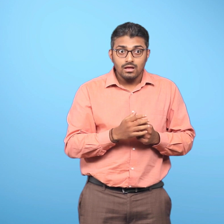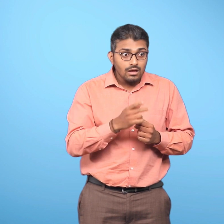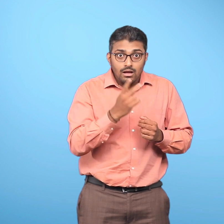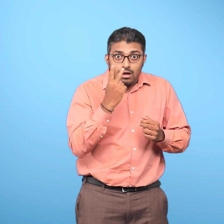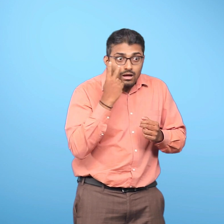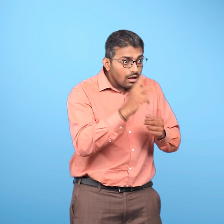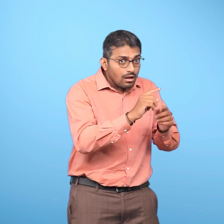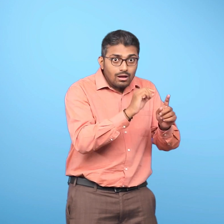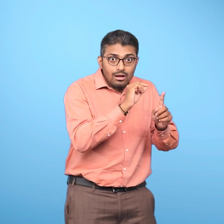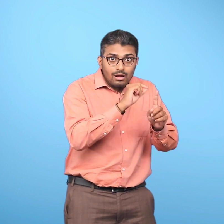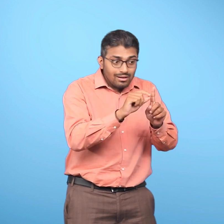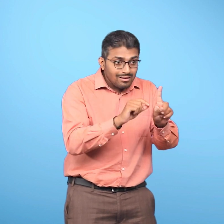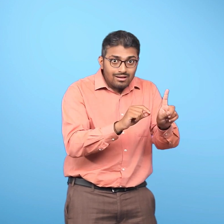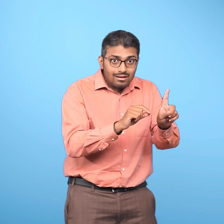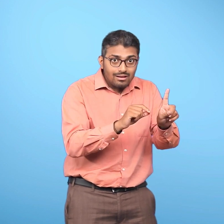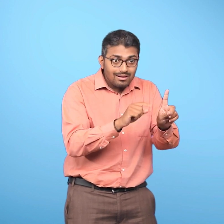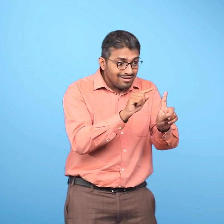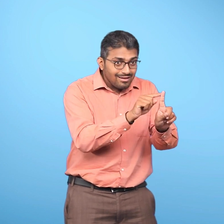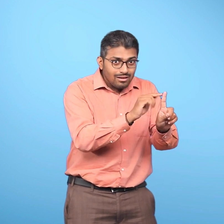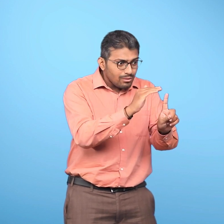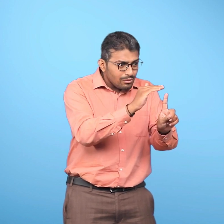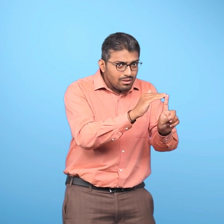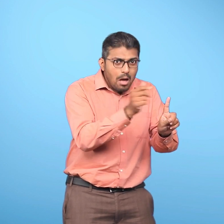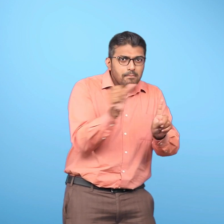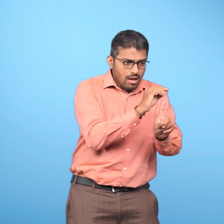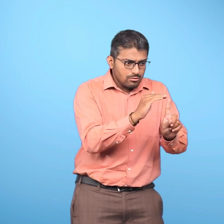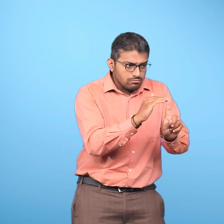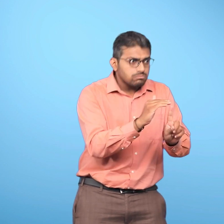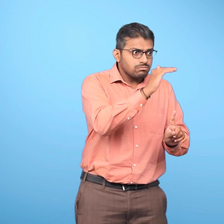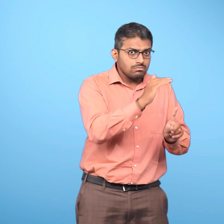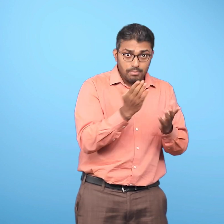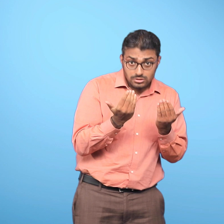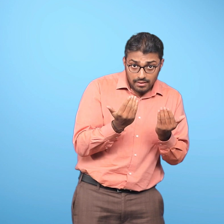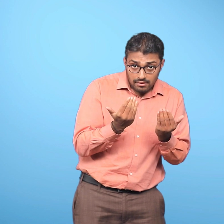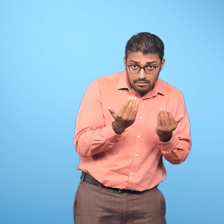Figure 6.8. Can the change in the length of the candle be reversed?